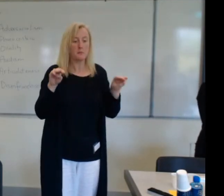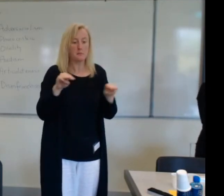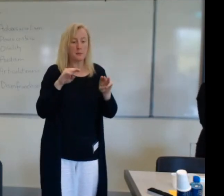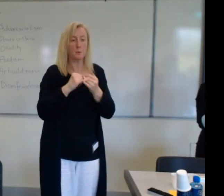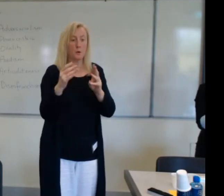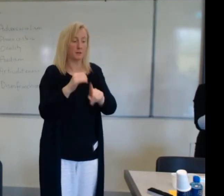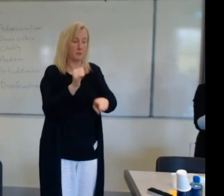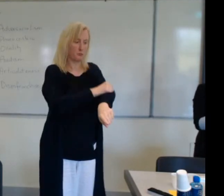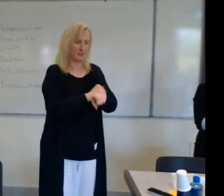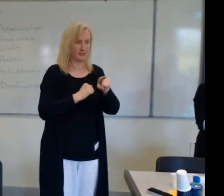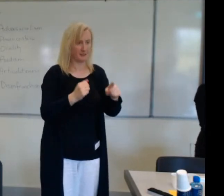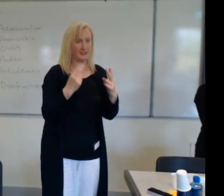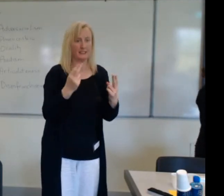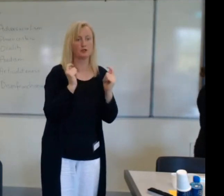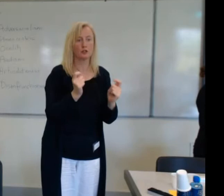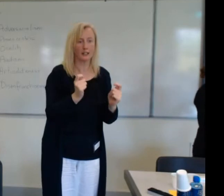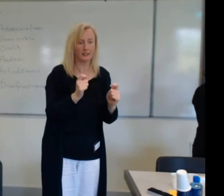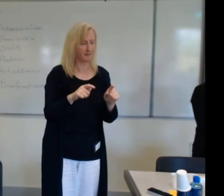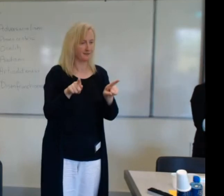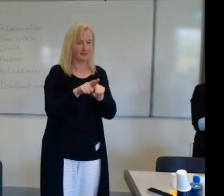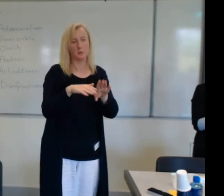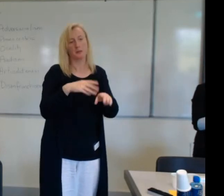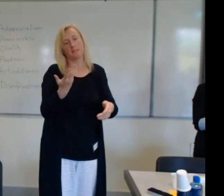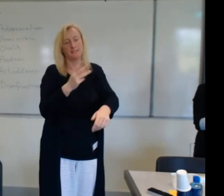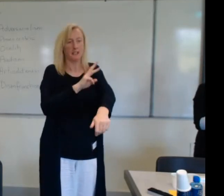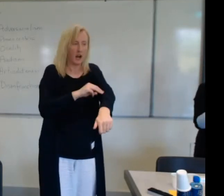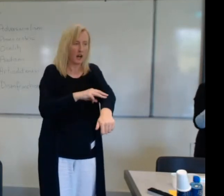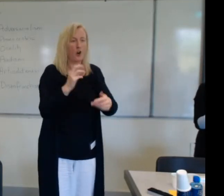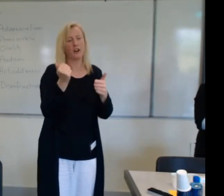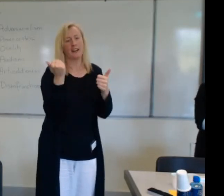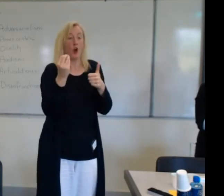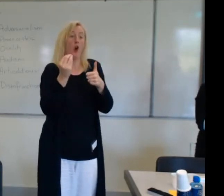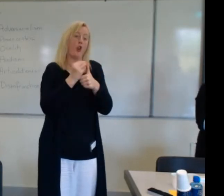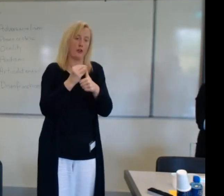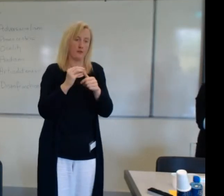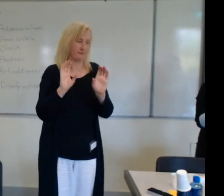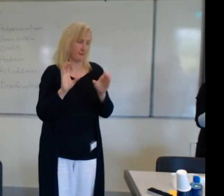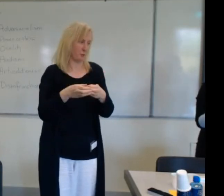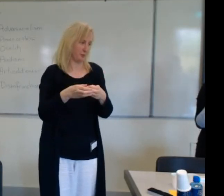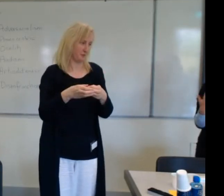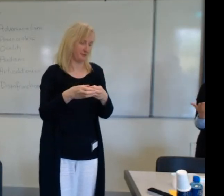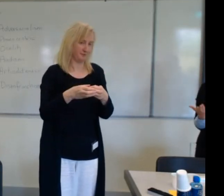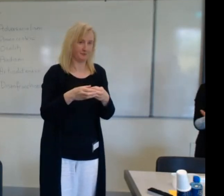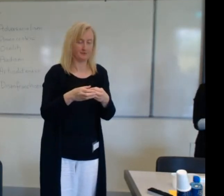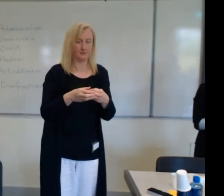need training, like the same with Garda or any other group, and like providing deaf